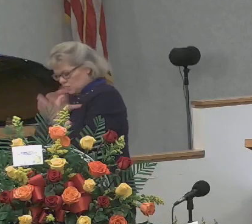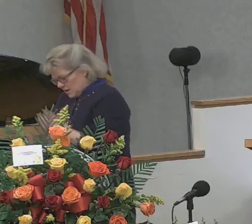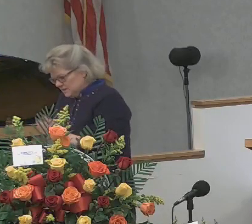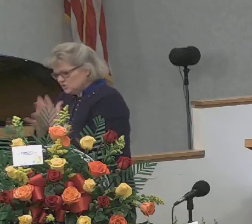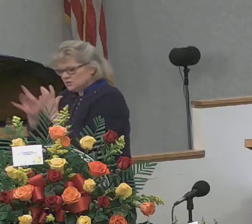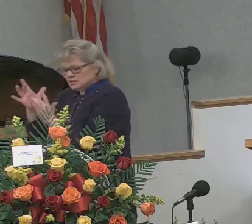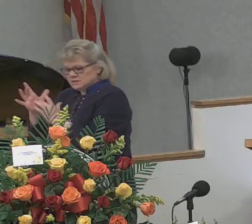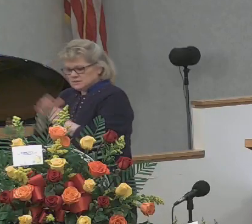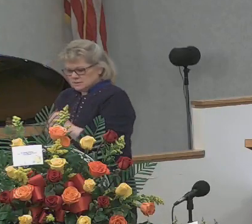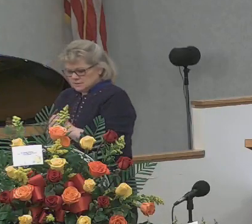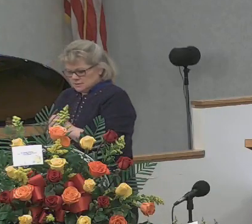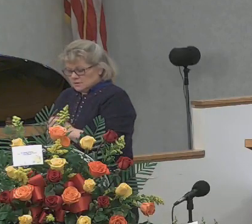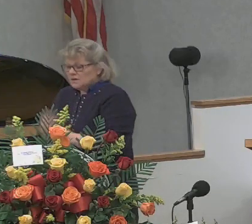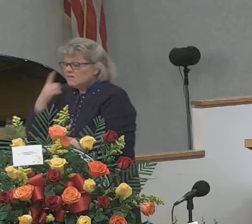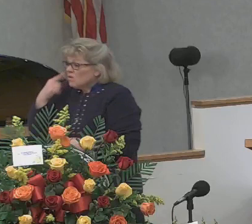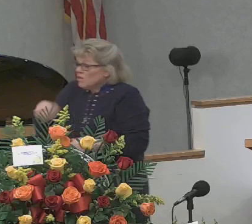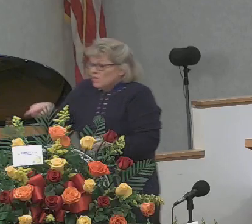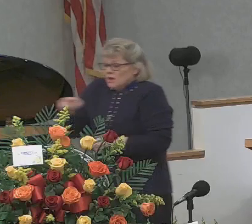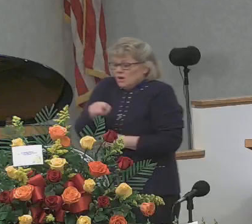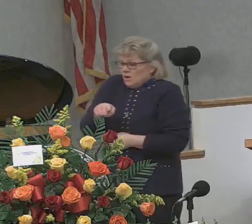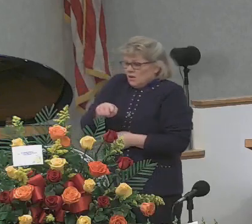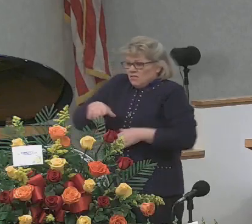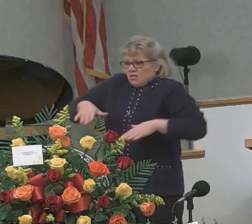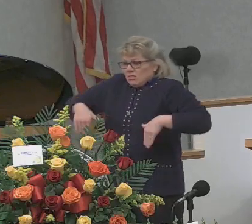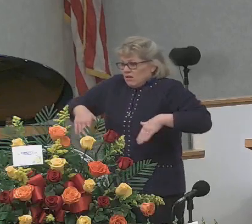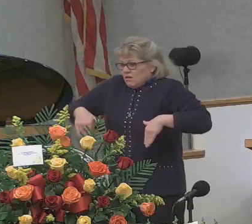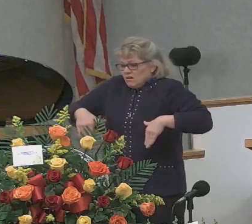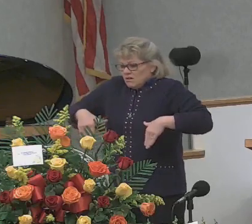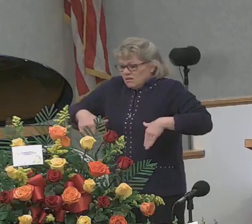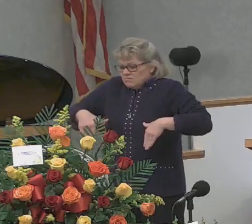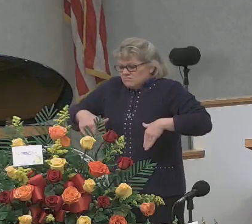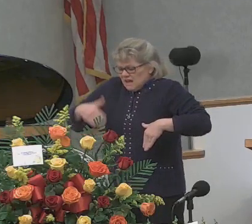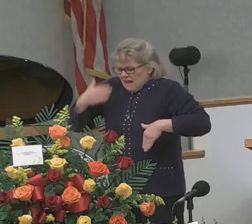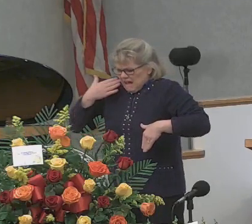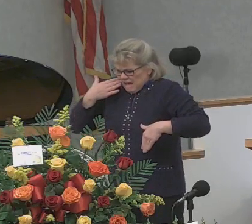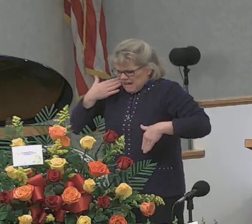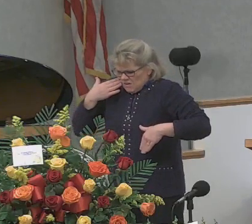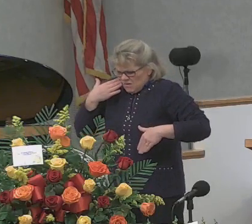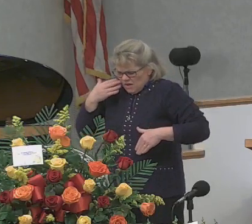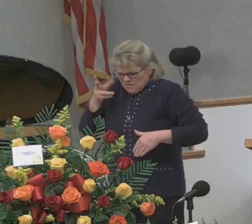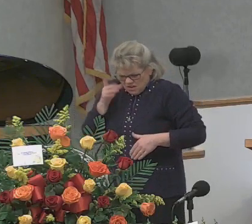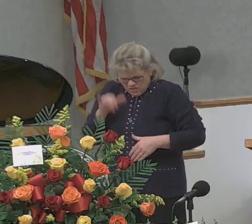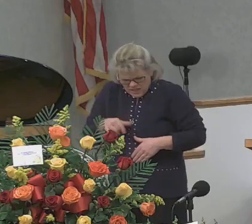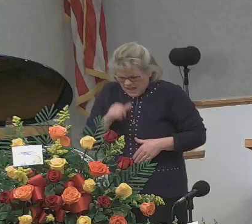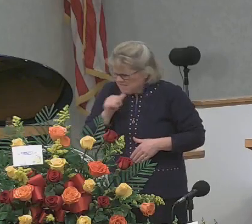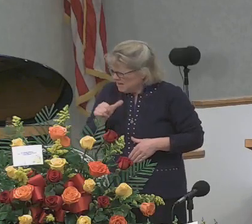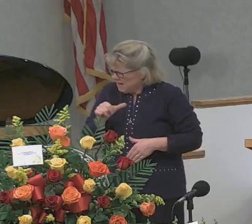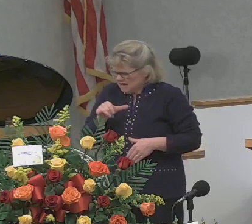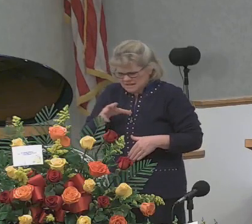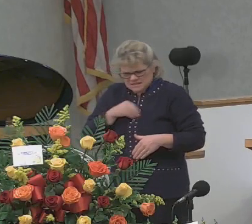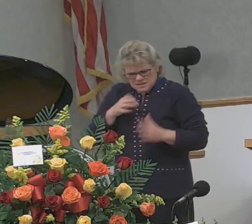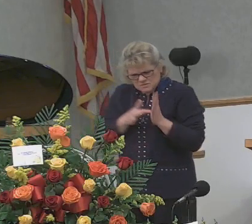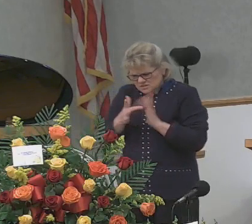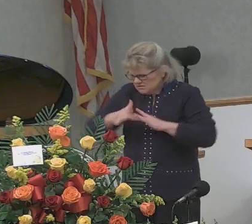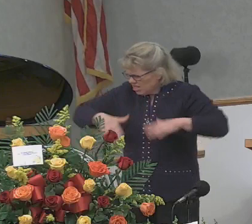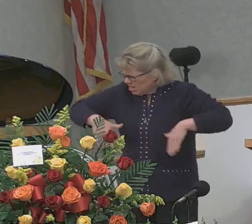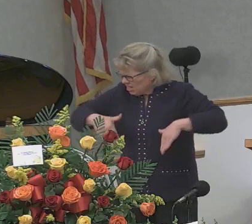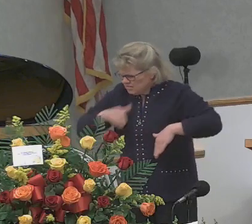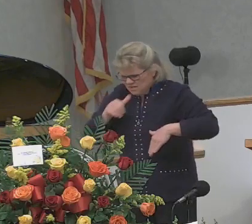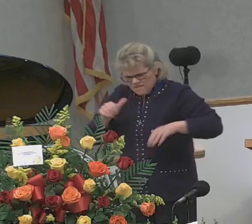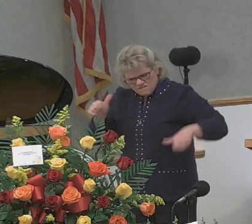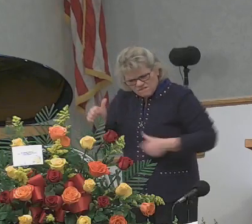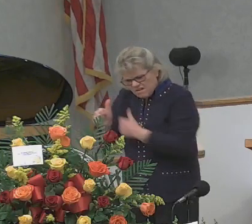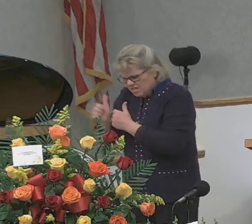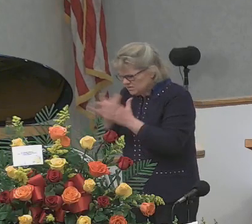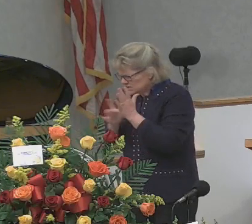And then, for those of you who know deep down that as you're hearing that, you know you're not following Jesus.